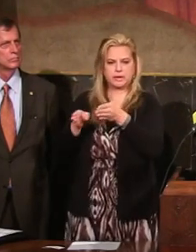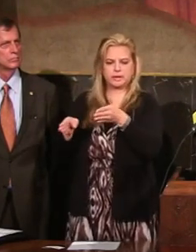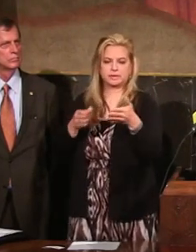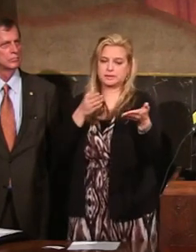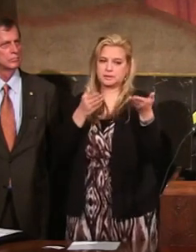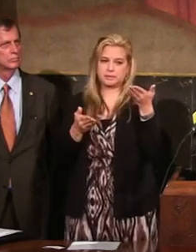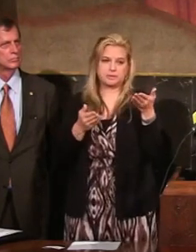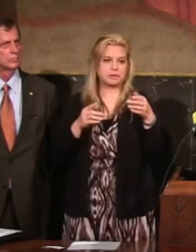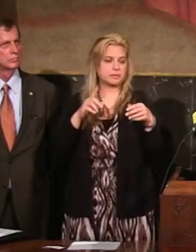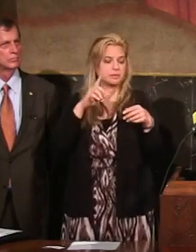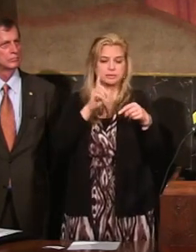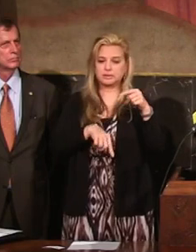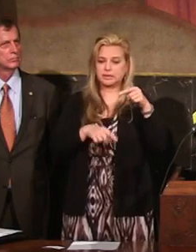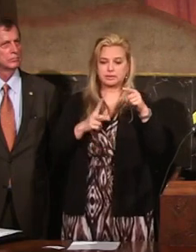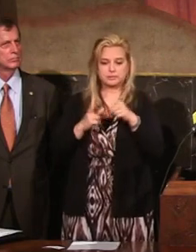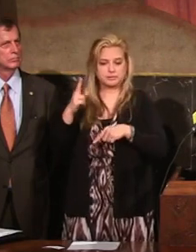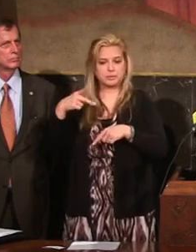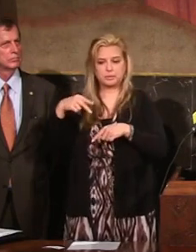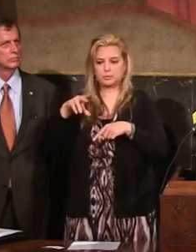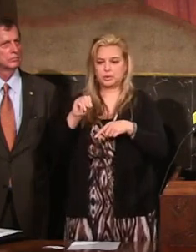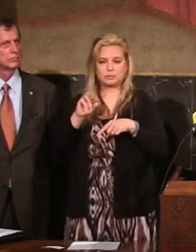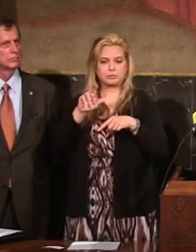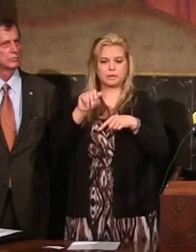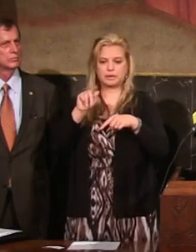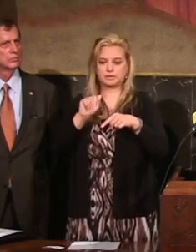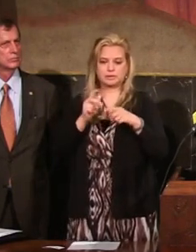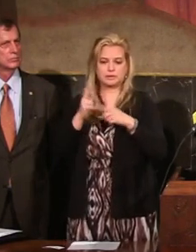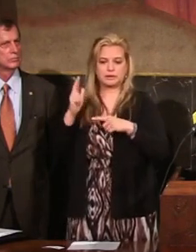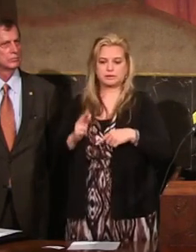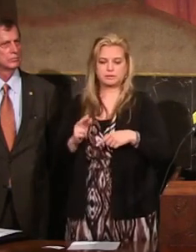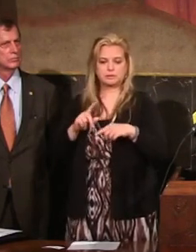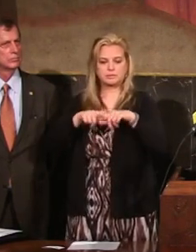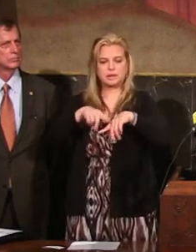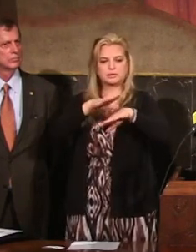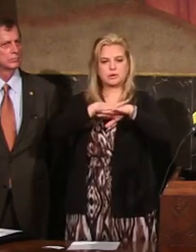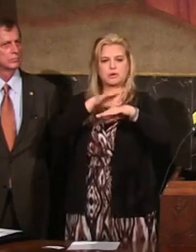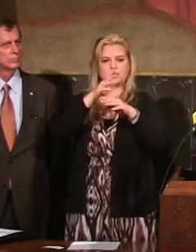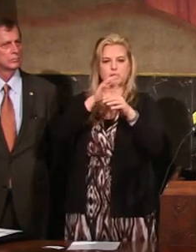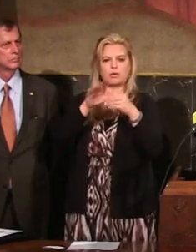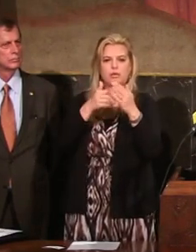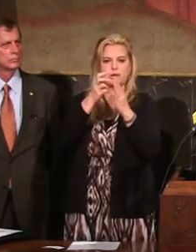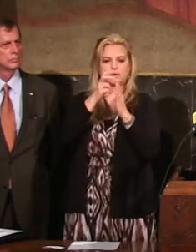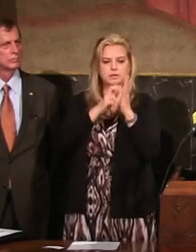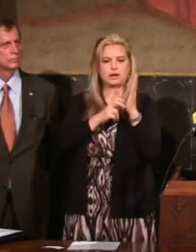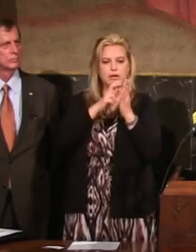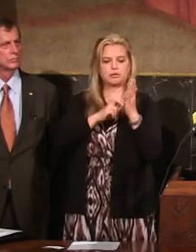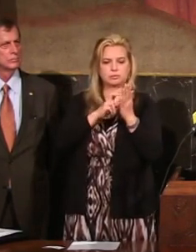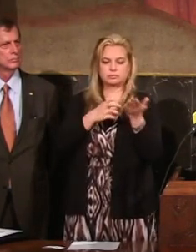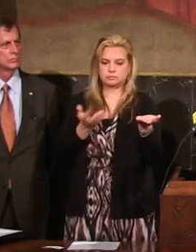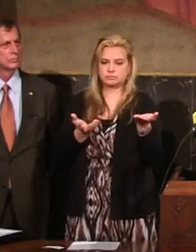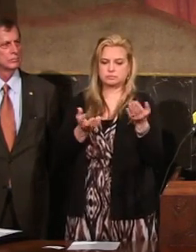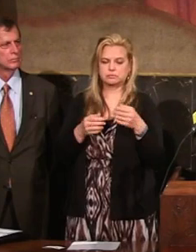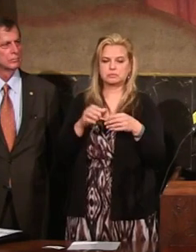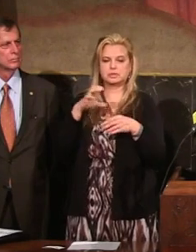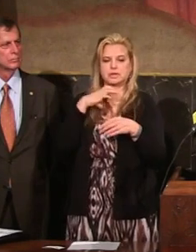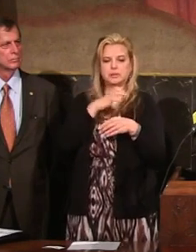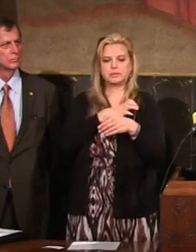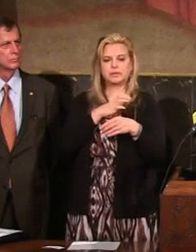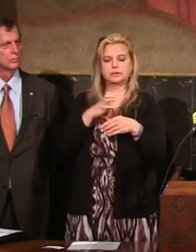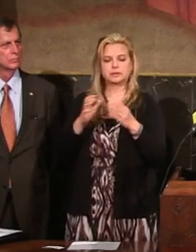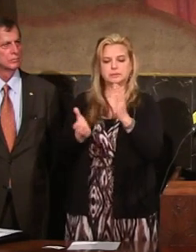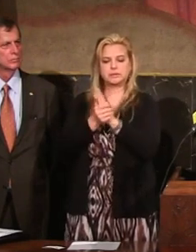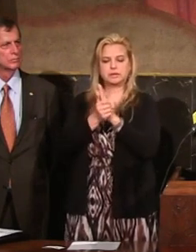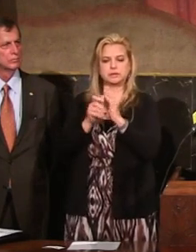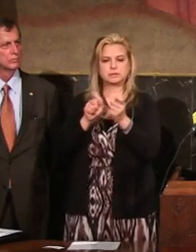the pro rata cuts based upon the dollars available and the services that each provides. The committee amendments specify that